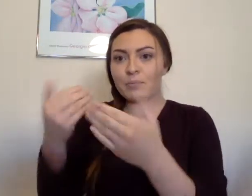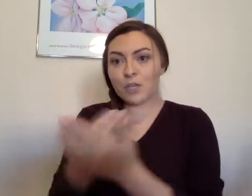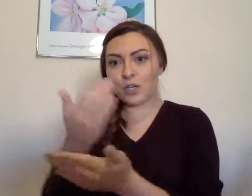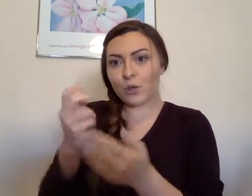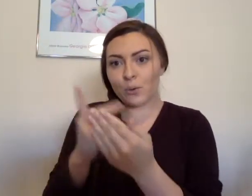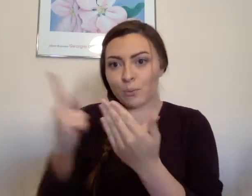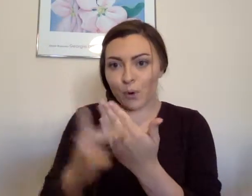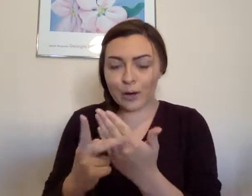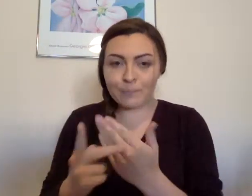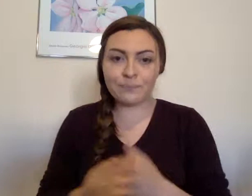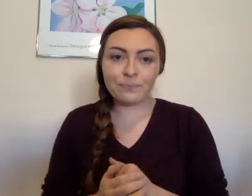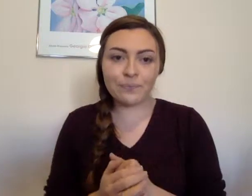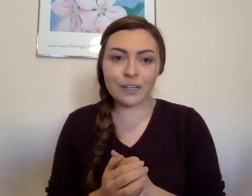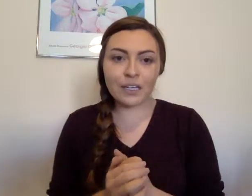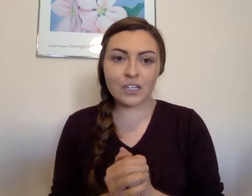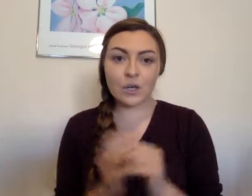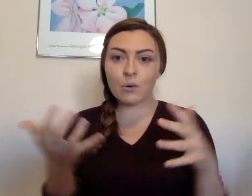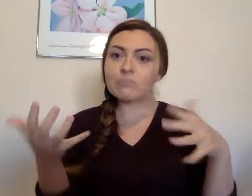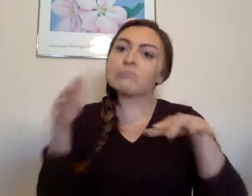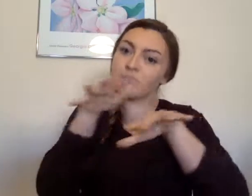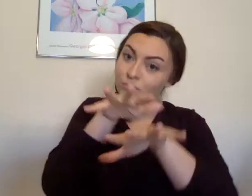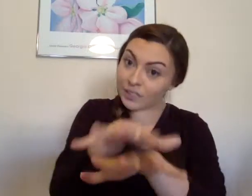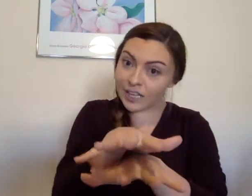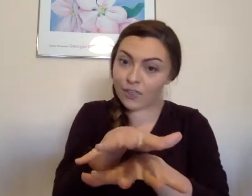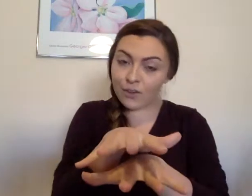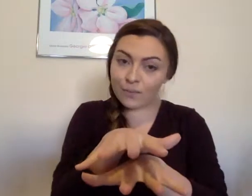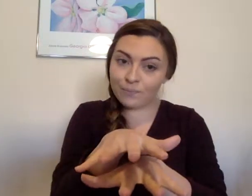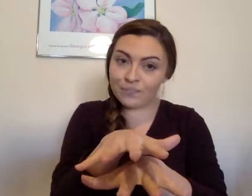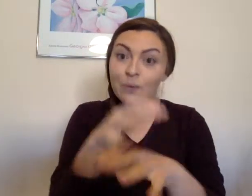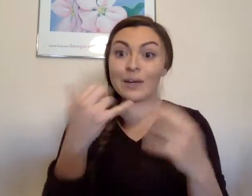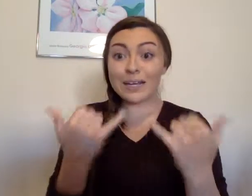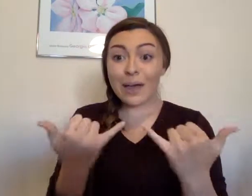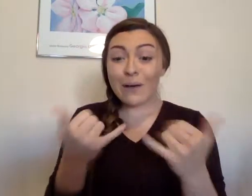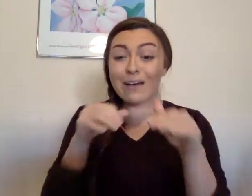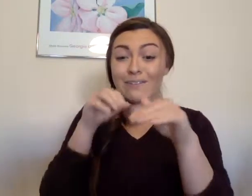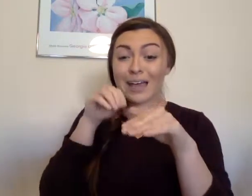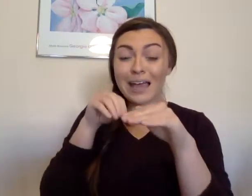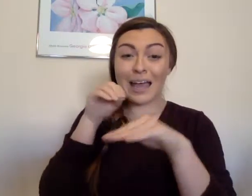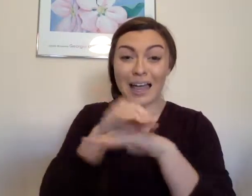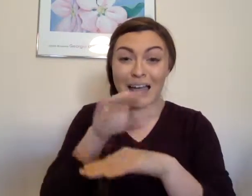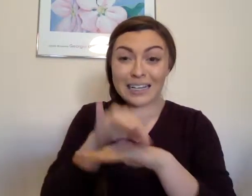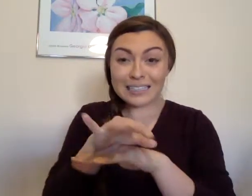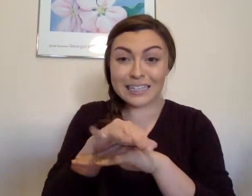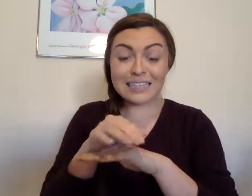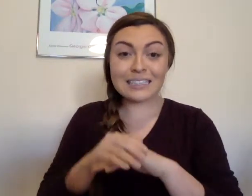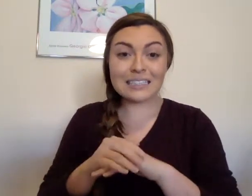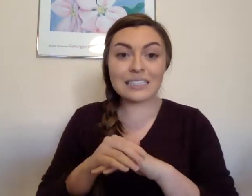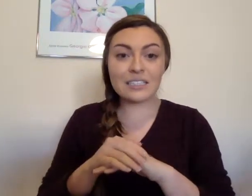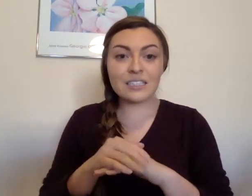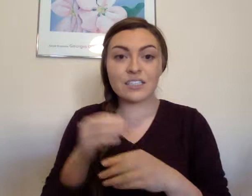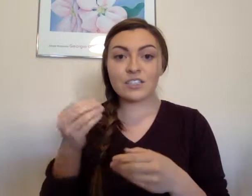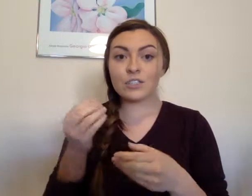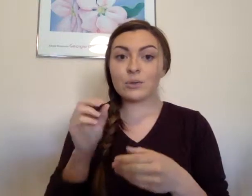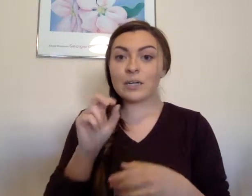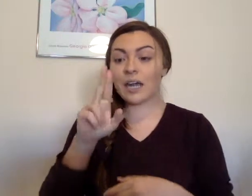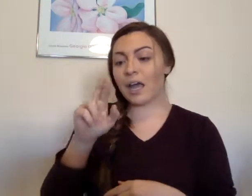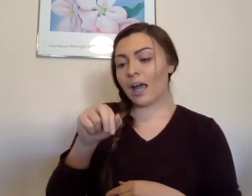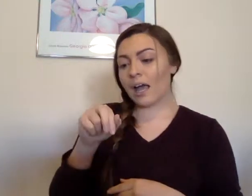these two ideas together, we now have access to this update for our subconscious programming. So let